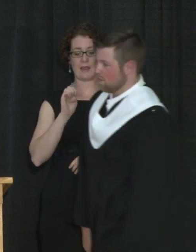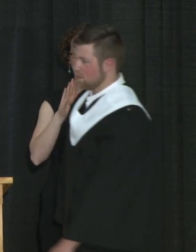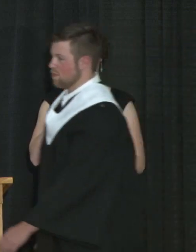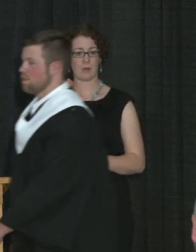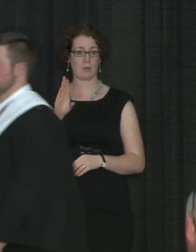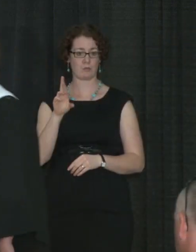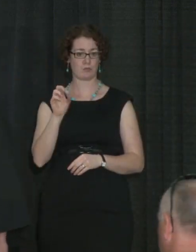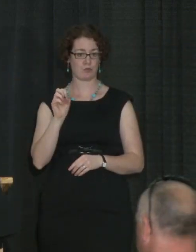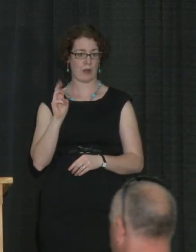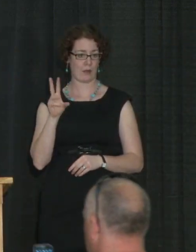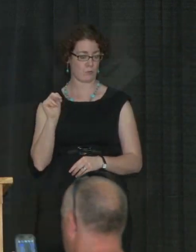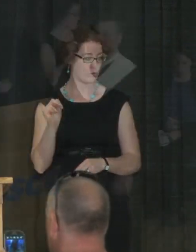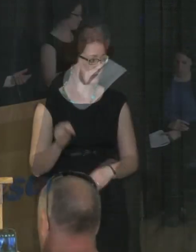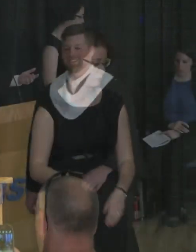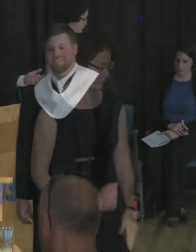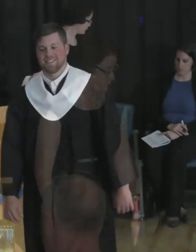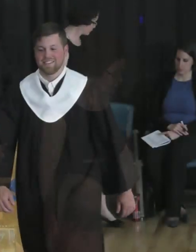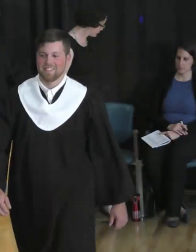Brown.